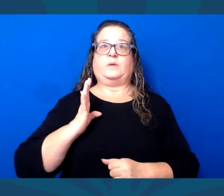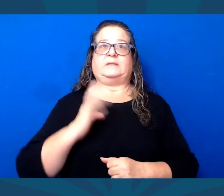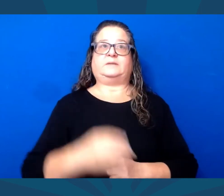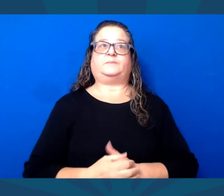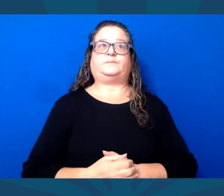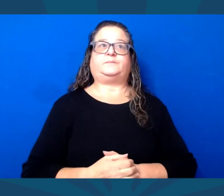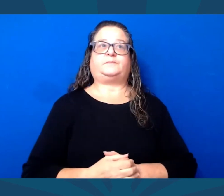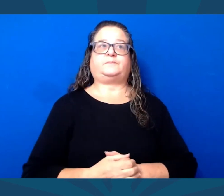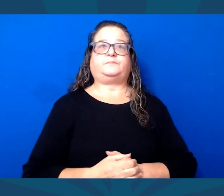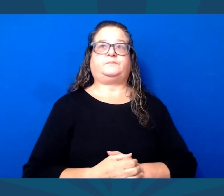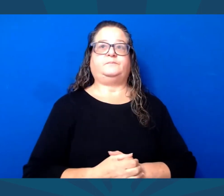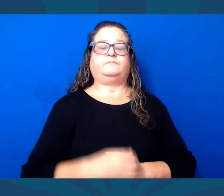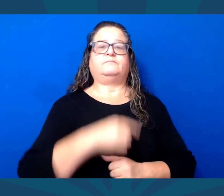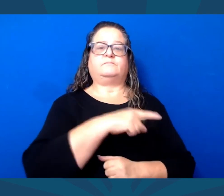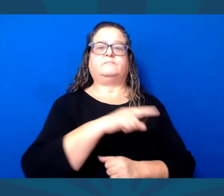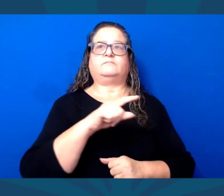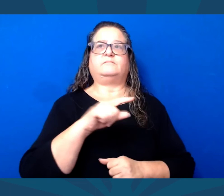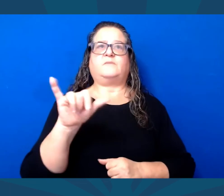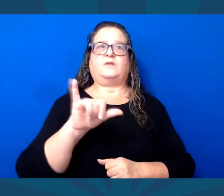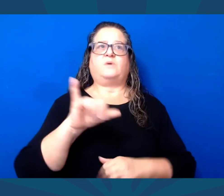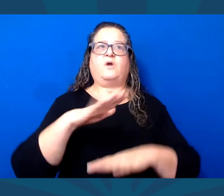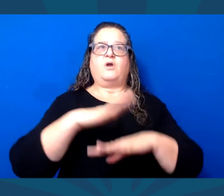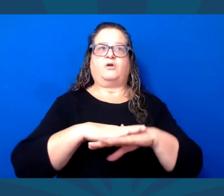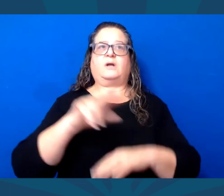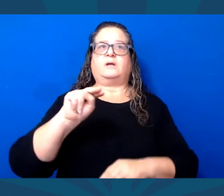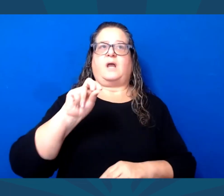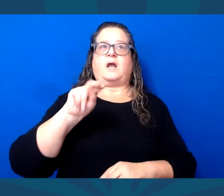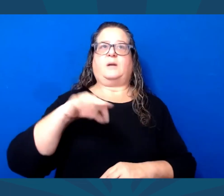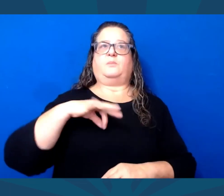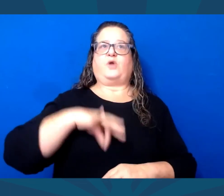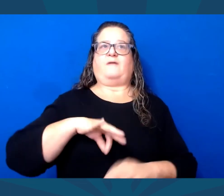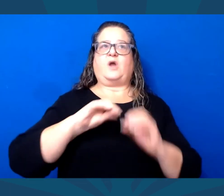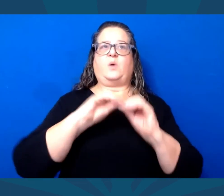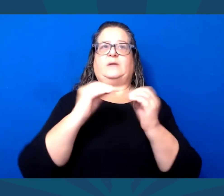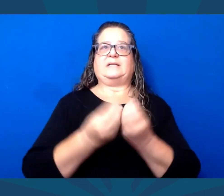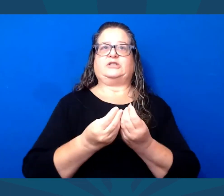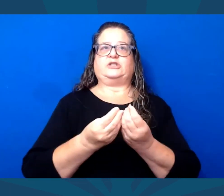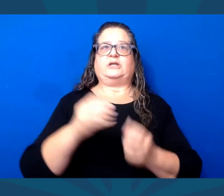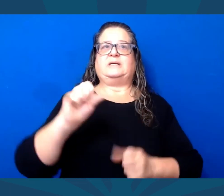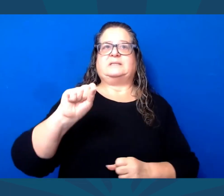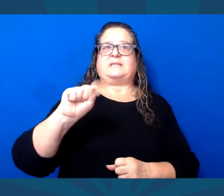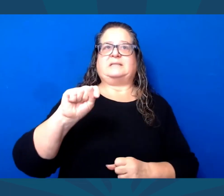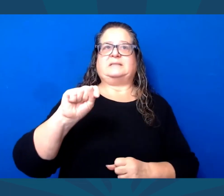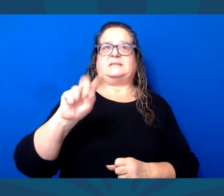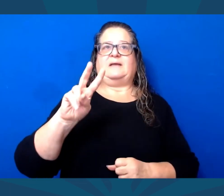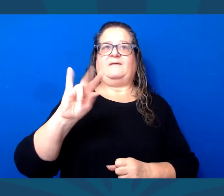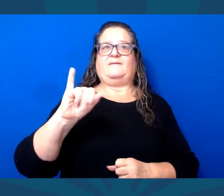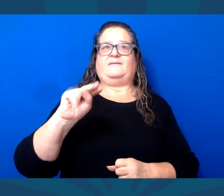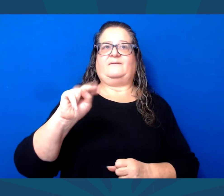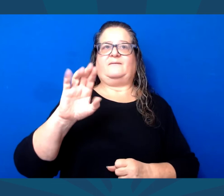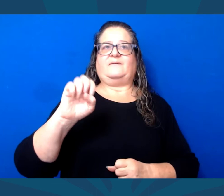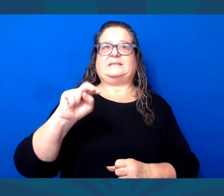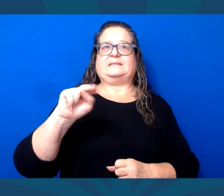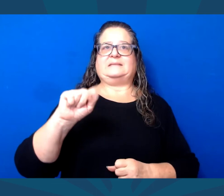He has taught in South Phoenix and was later elected to serve as a Roosevelt School Board member. He has served